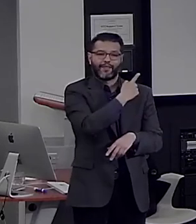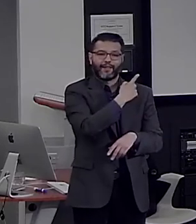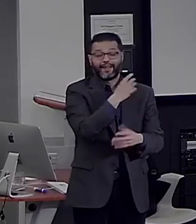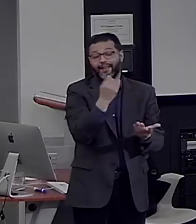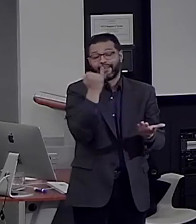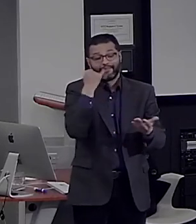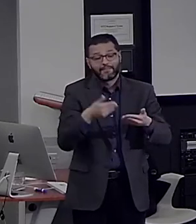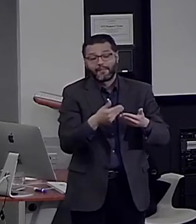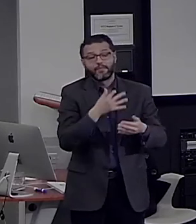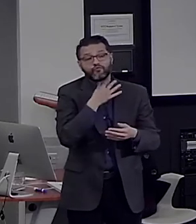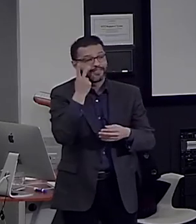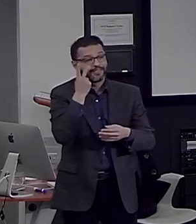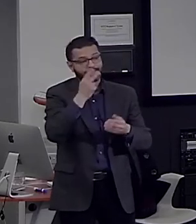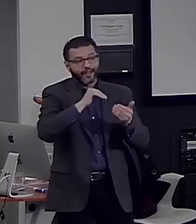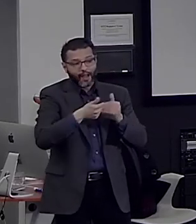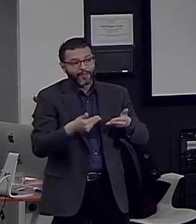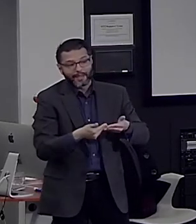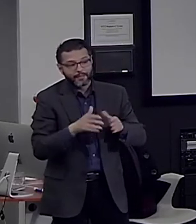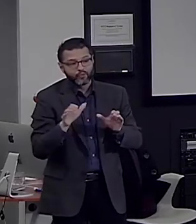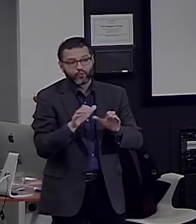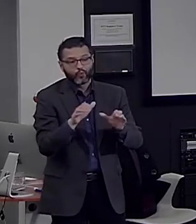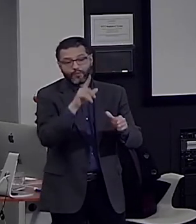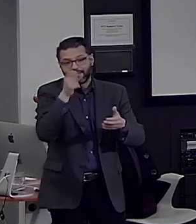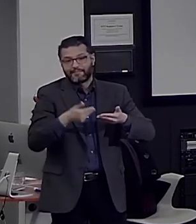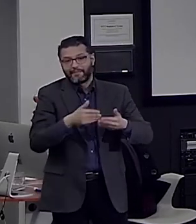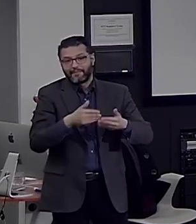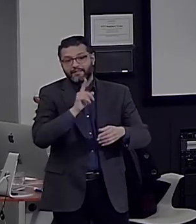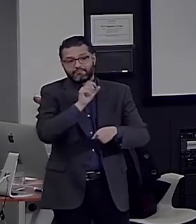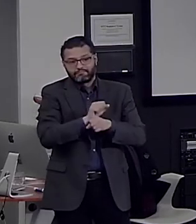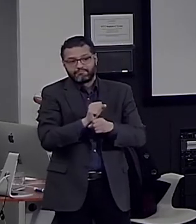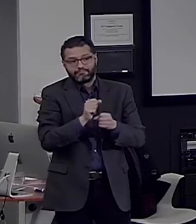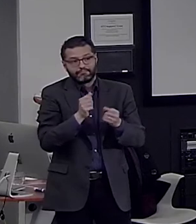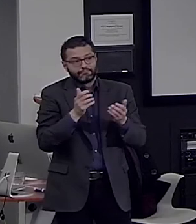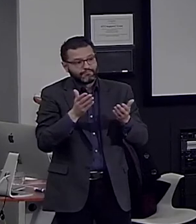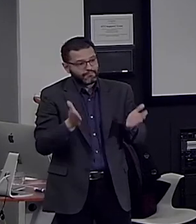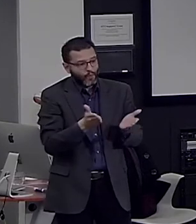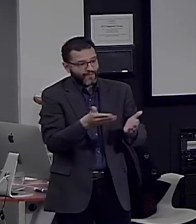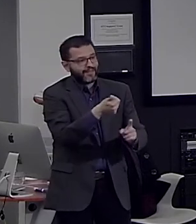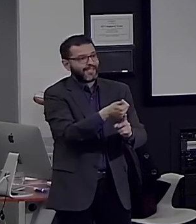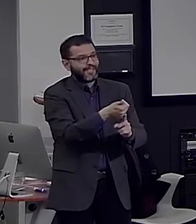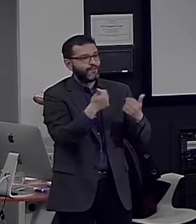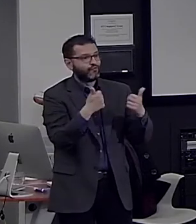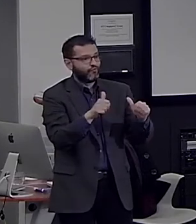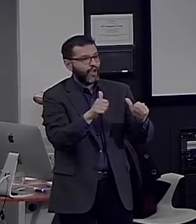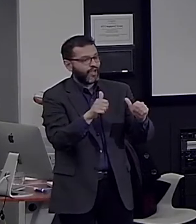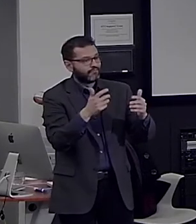doing as well because they're really very motivated to do well at this age I think this is a